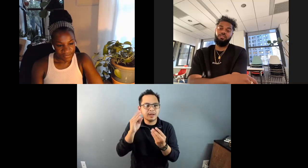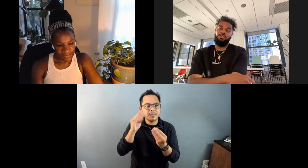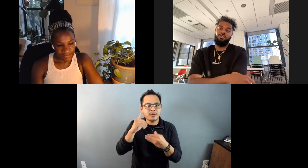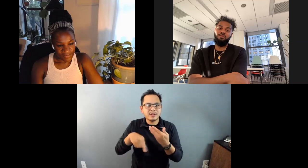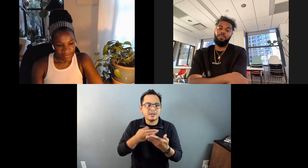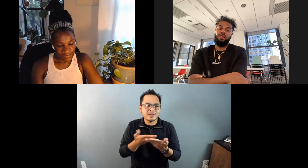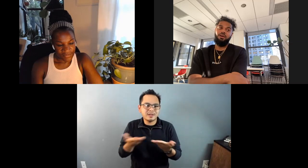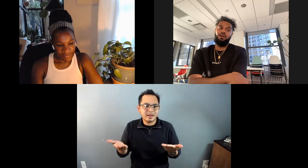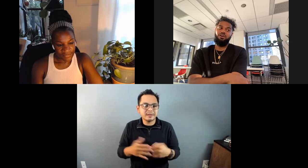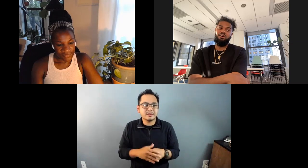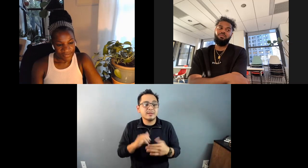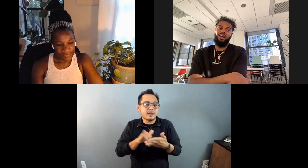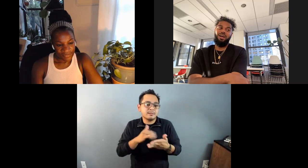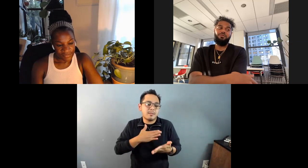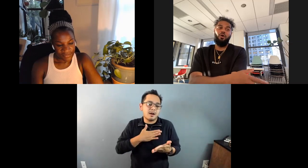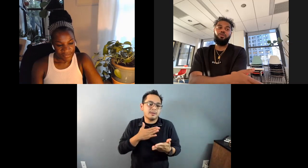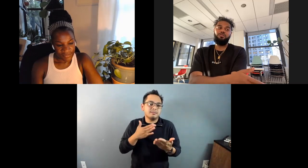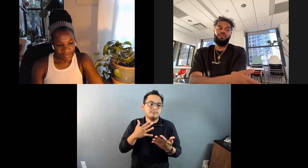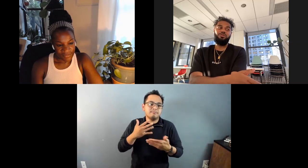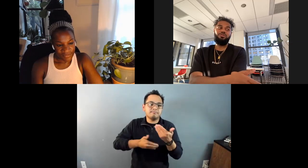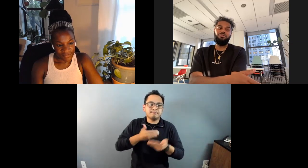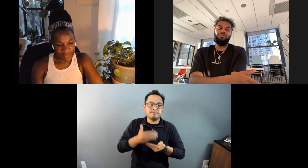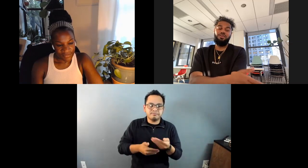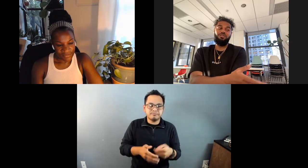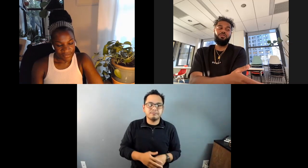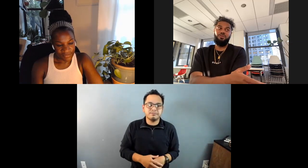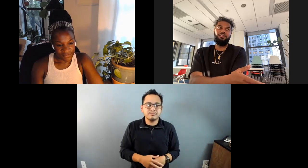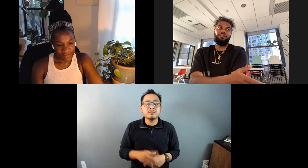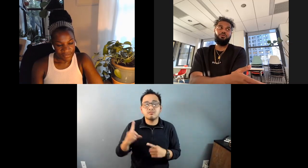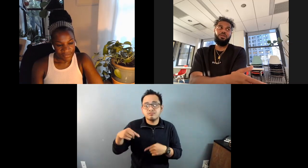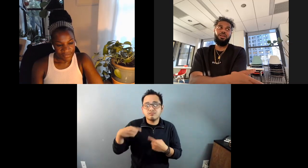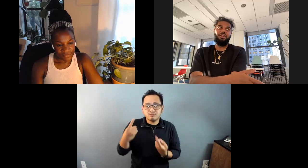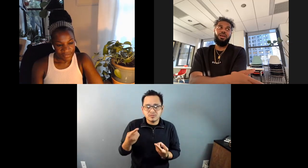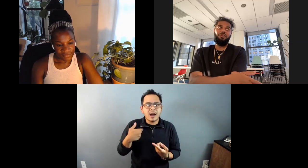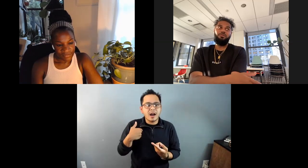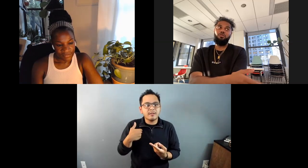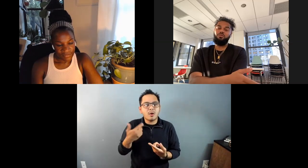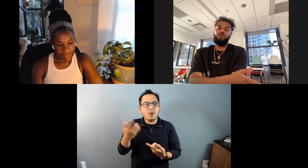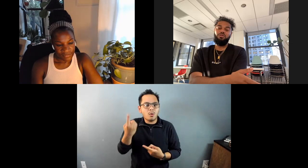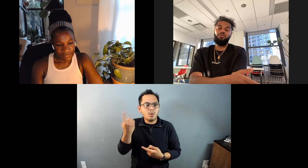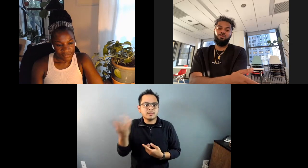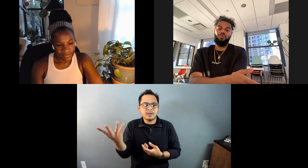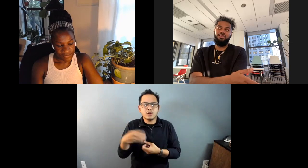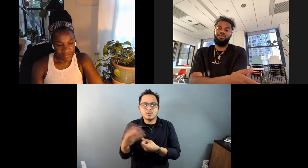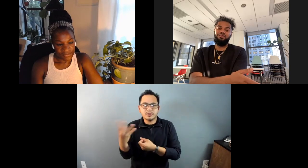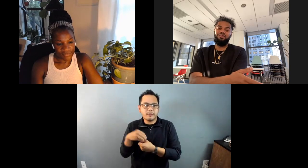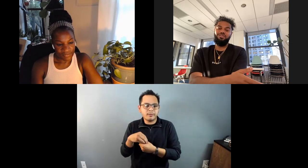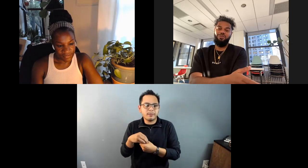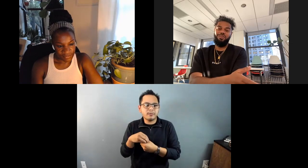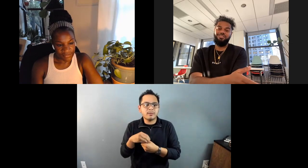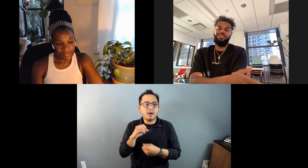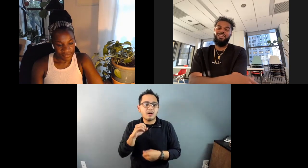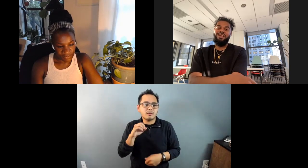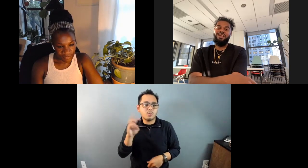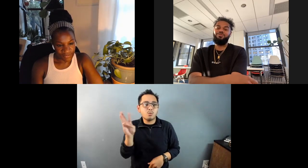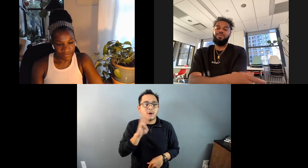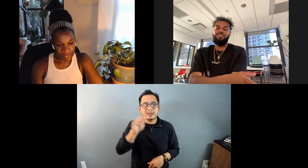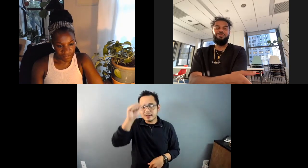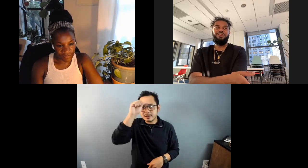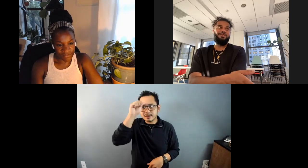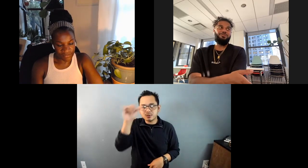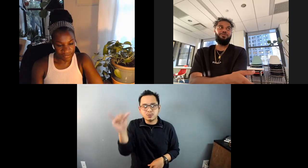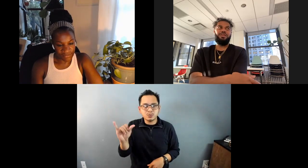really hard for white people to like think about diversity or like just like they don't think about it as like just a Yeah,